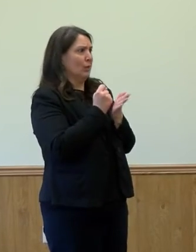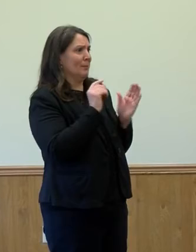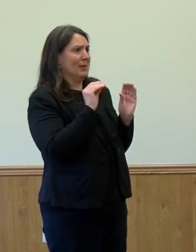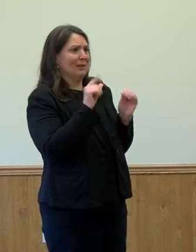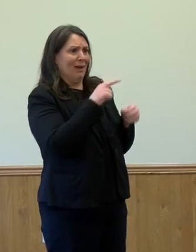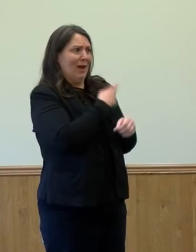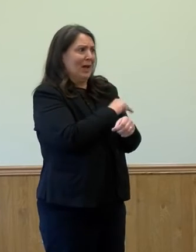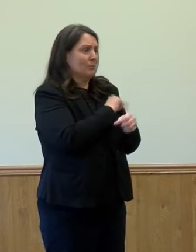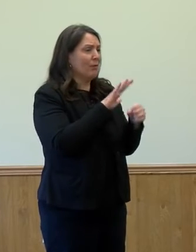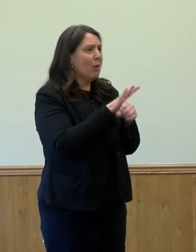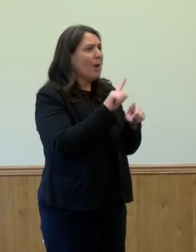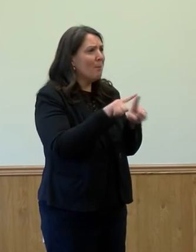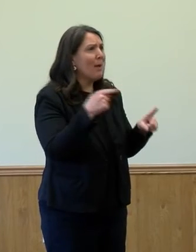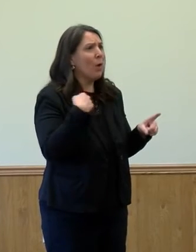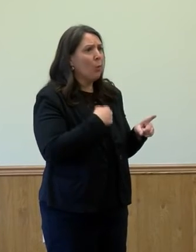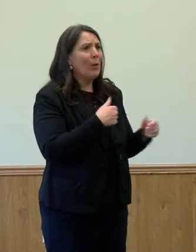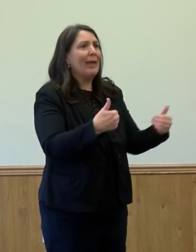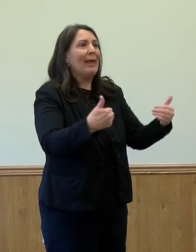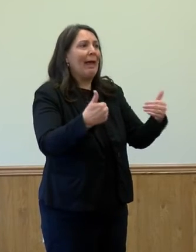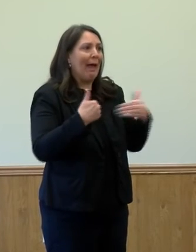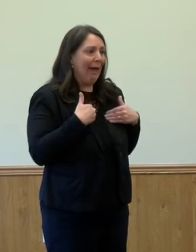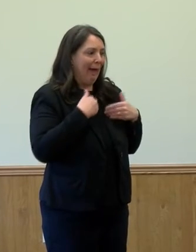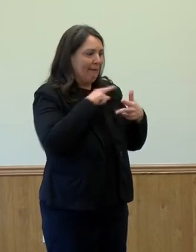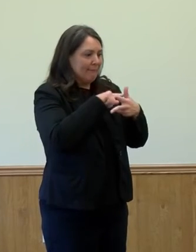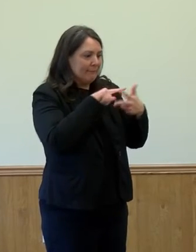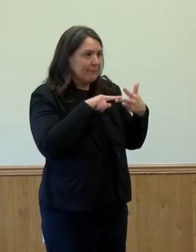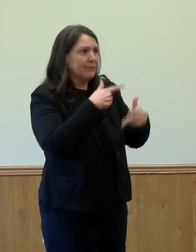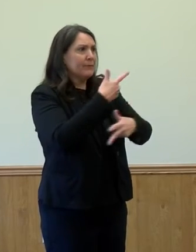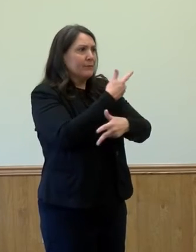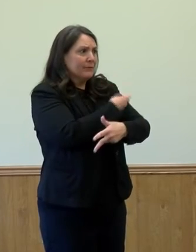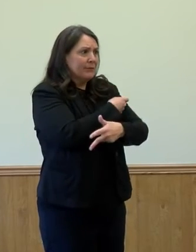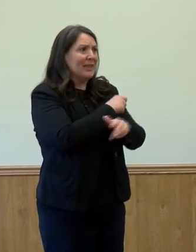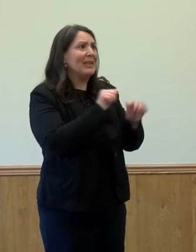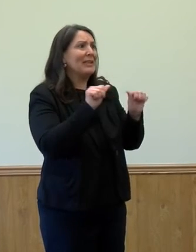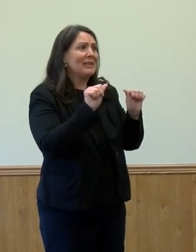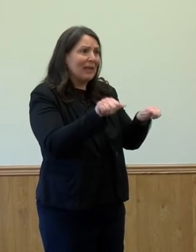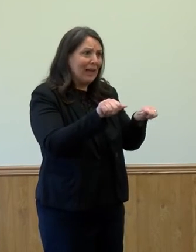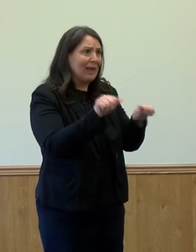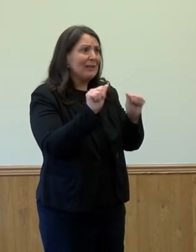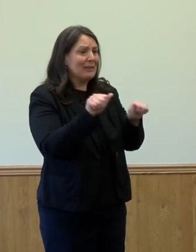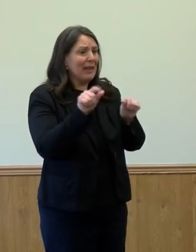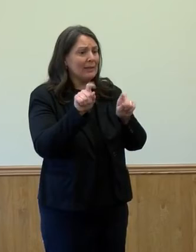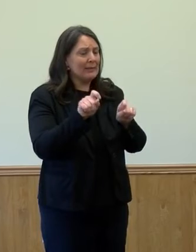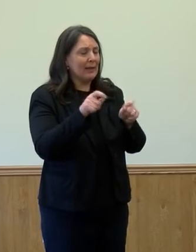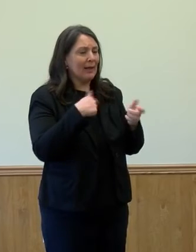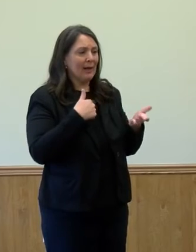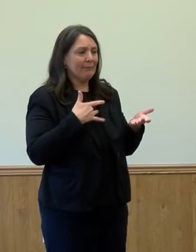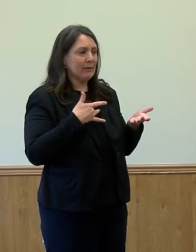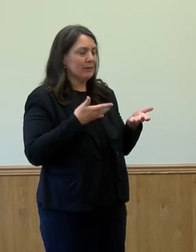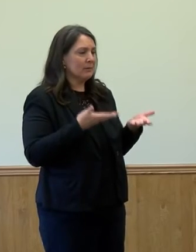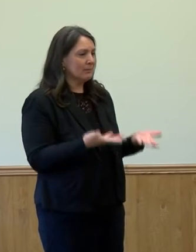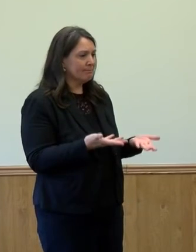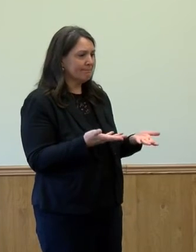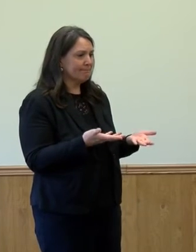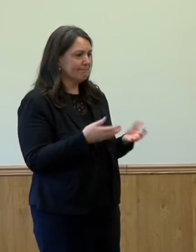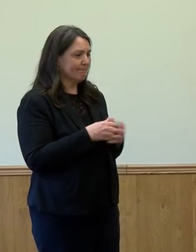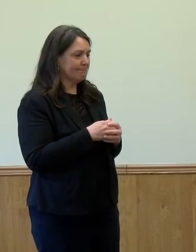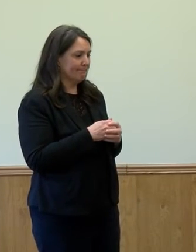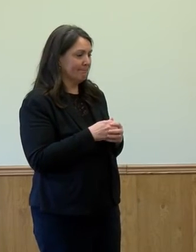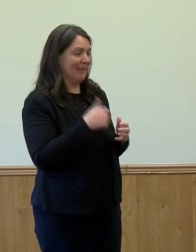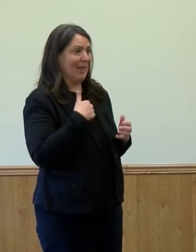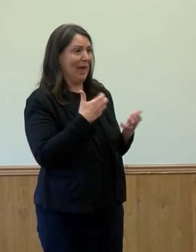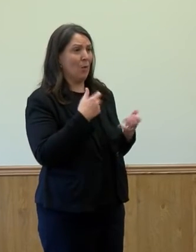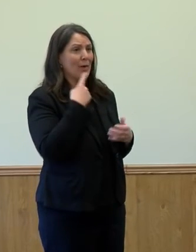But we do. It really is a loss of words. I want to first take this opportunity